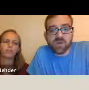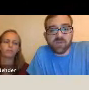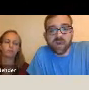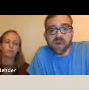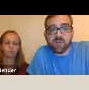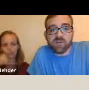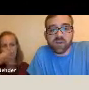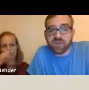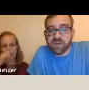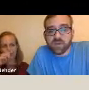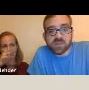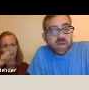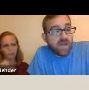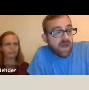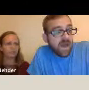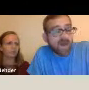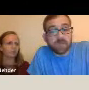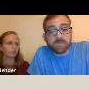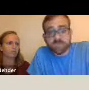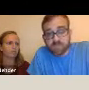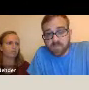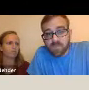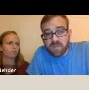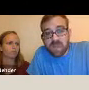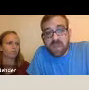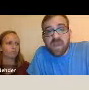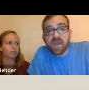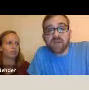with Wycliffe Bible Translators.